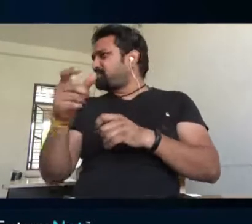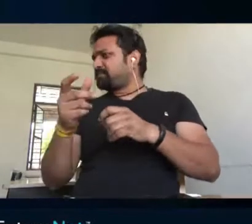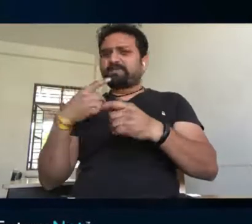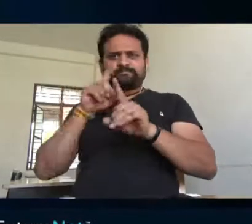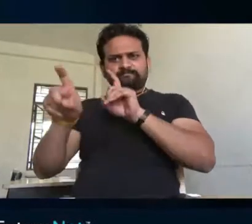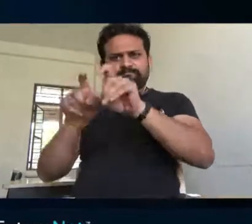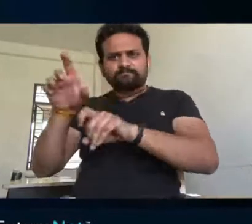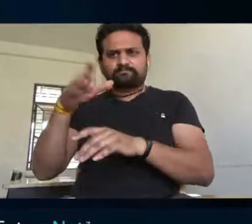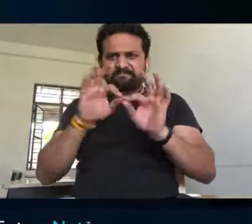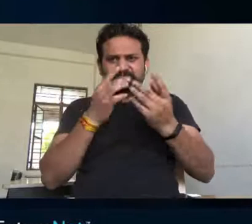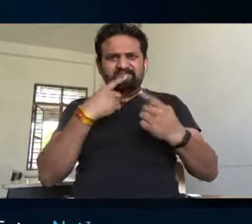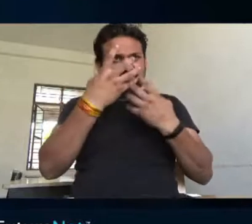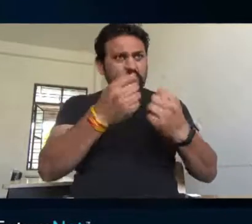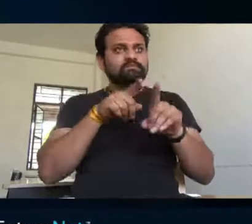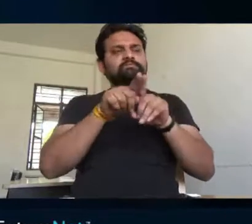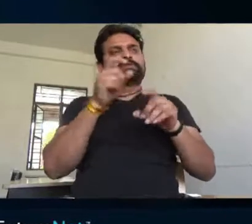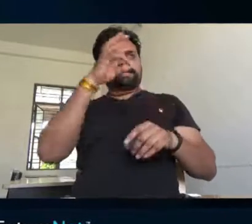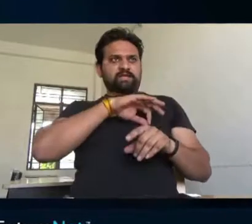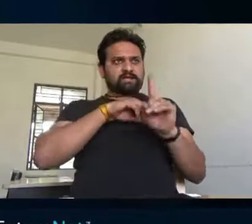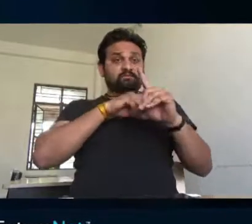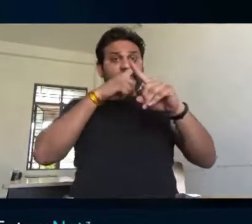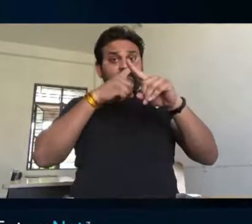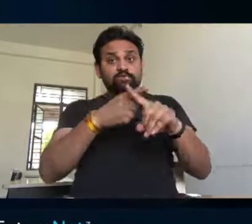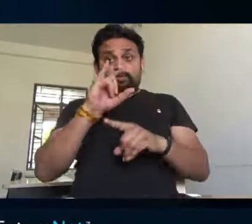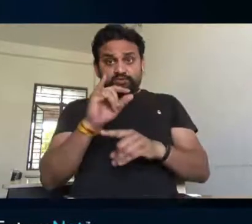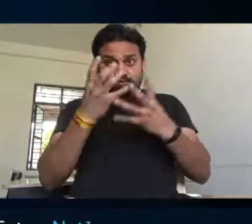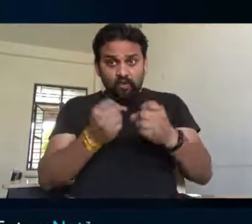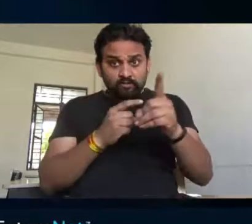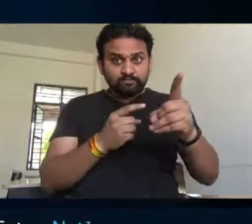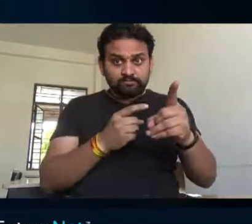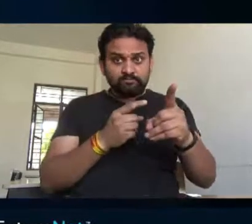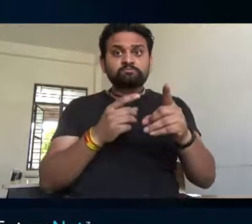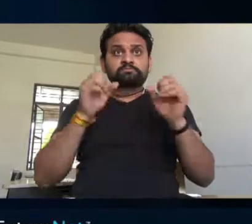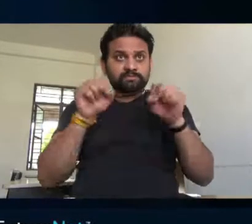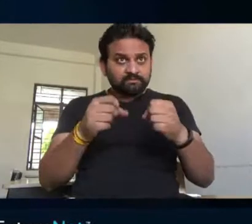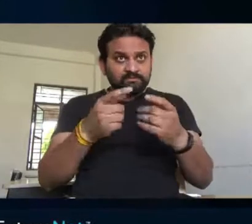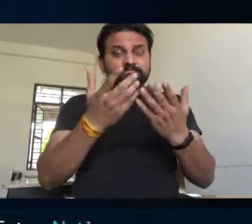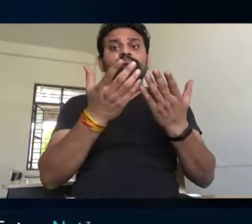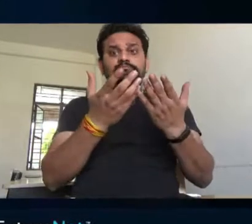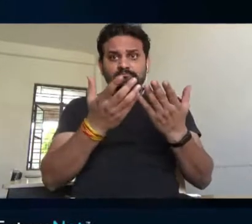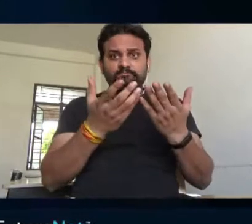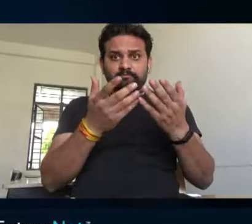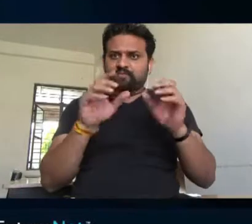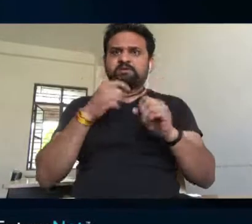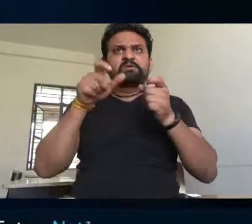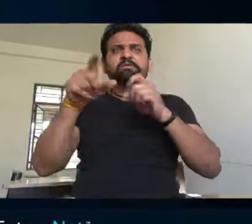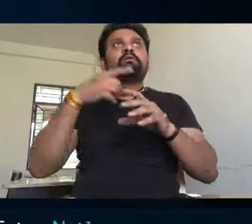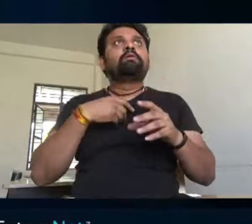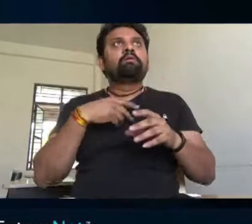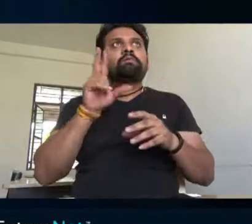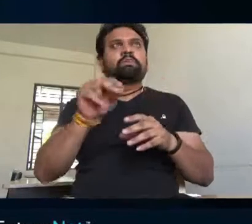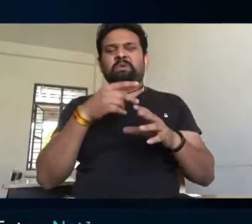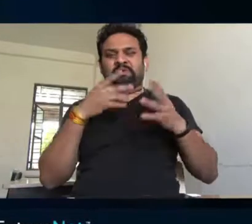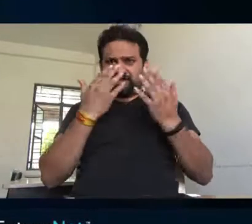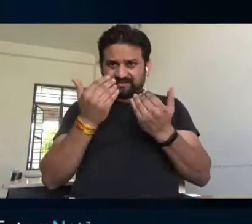about that. And then these facts 60 times per hour. Ask your friends, ask people